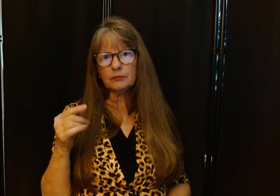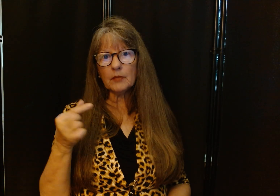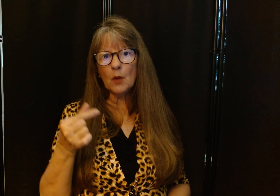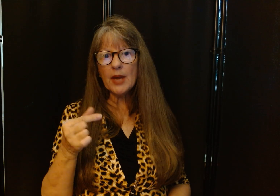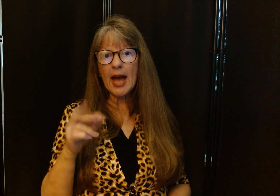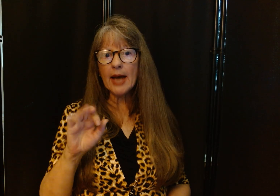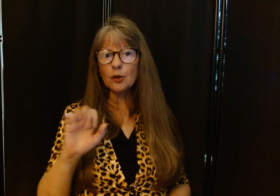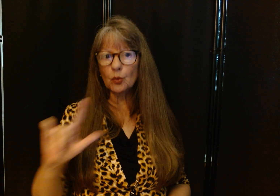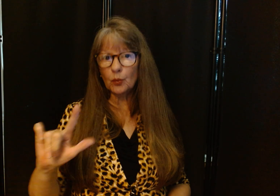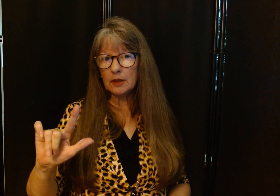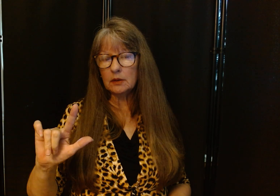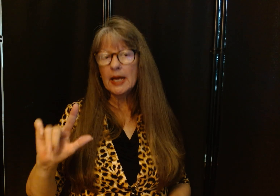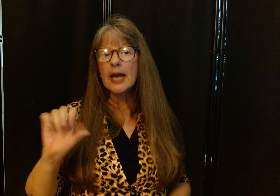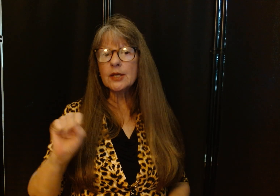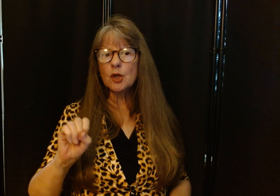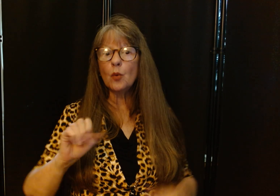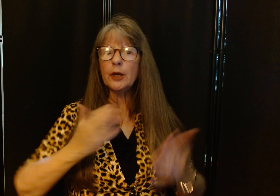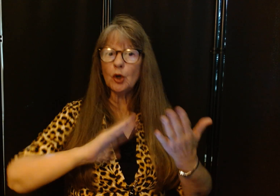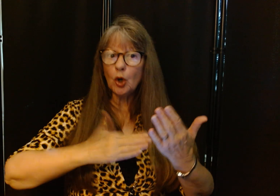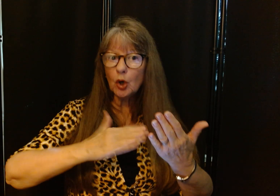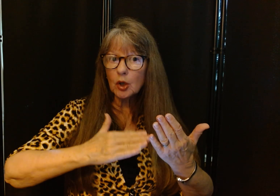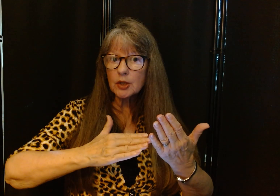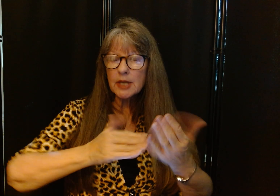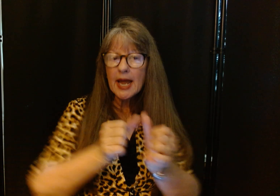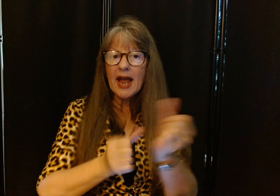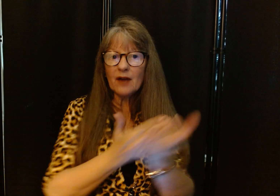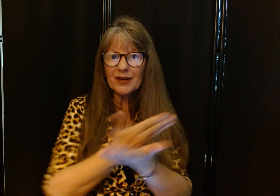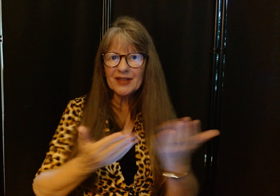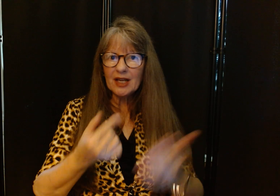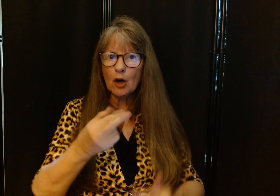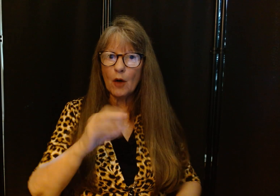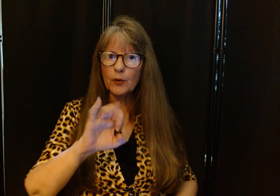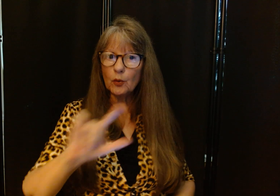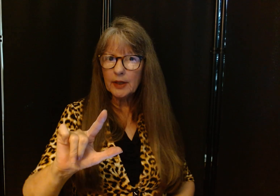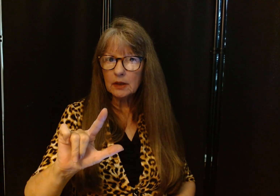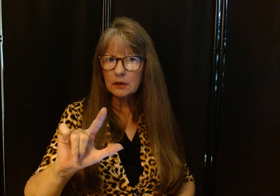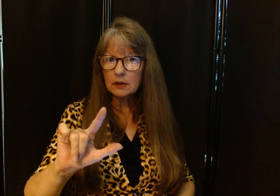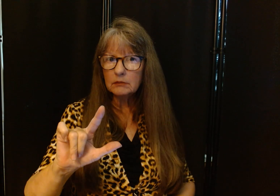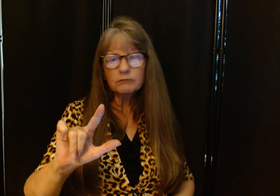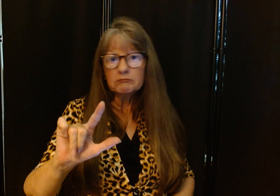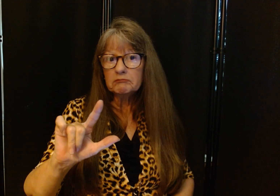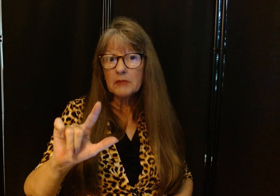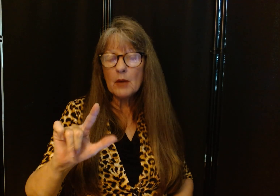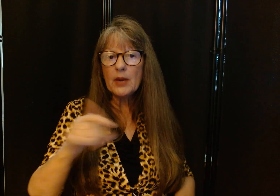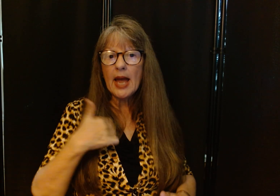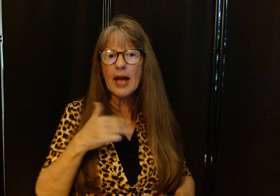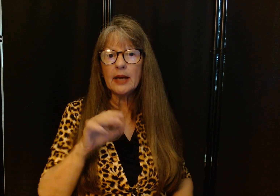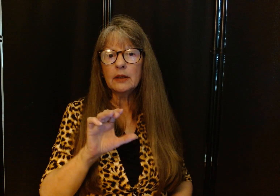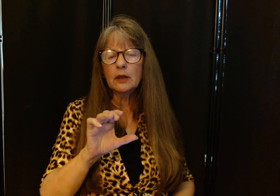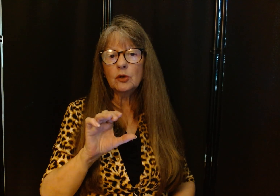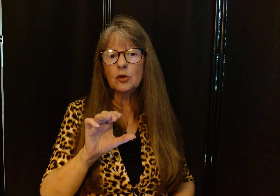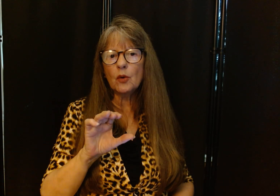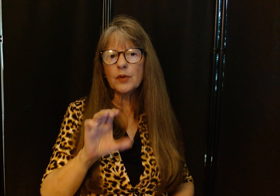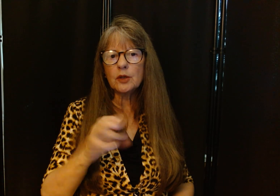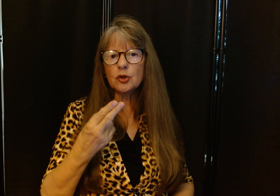we had a grill. And so we cooked everything on the grill. And we had,